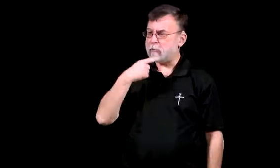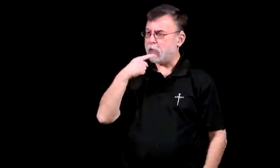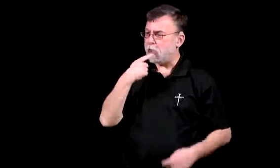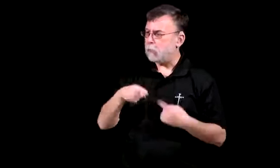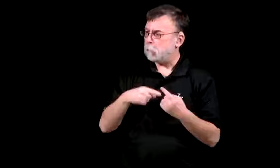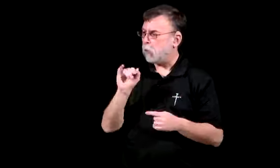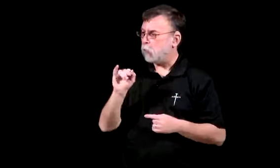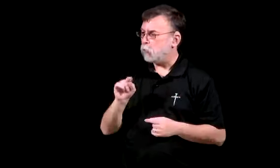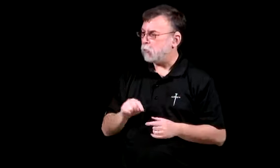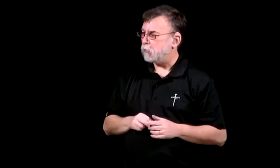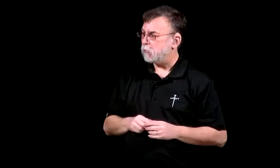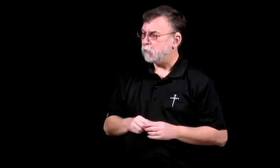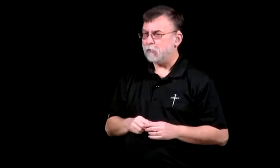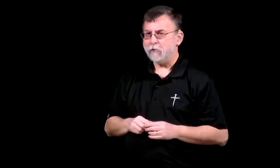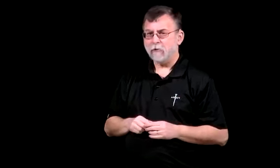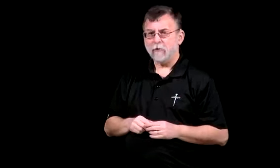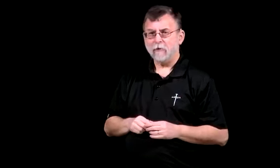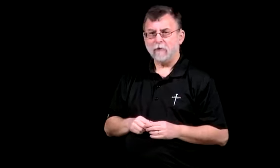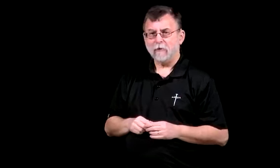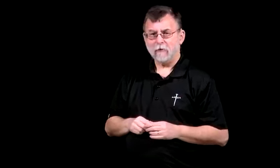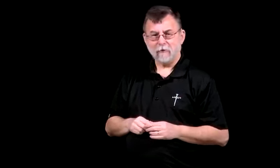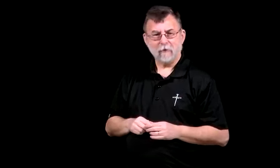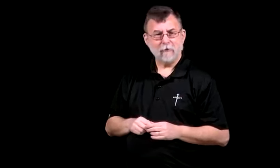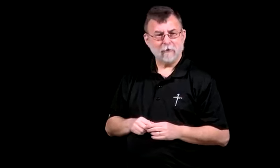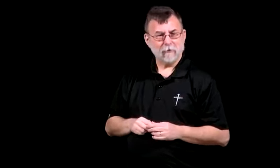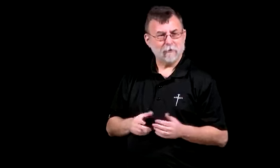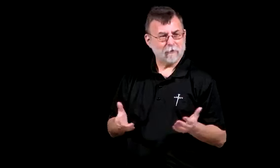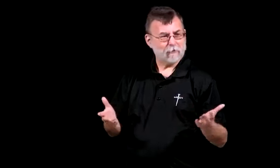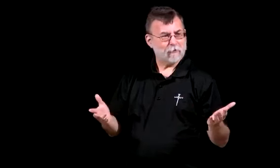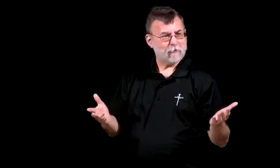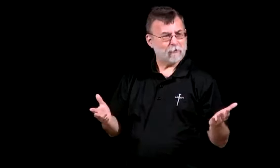And remember that question, what should we say about it?